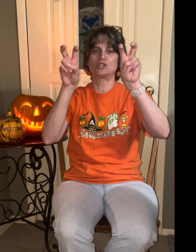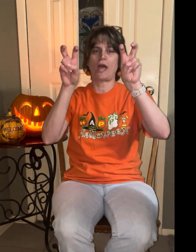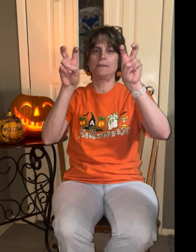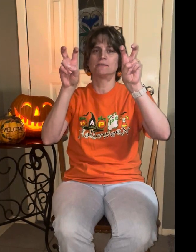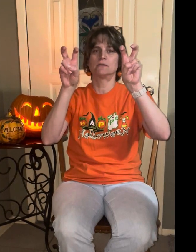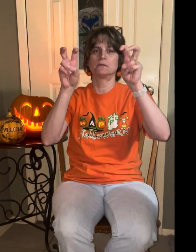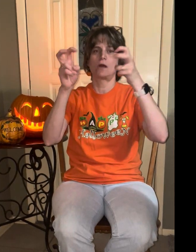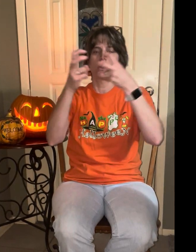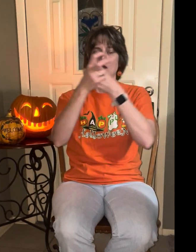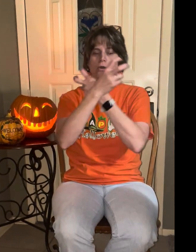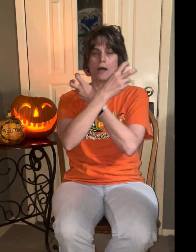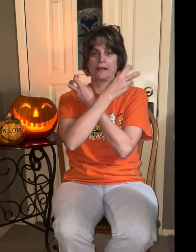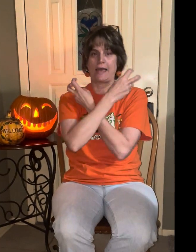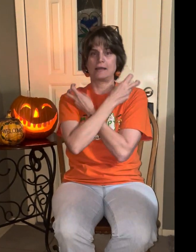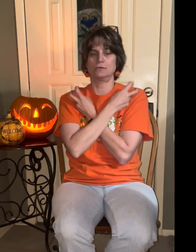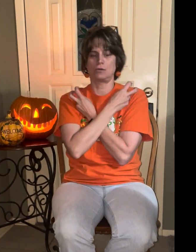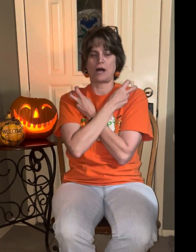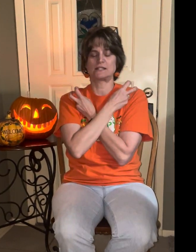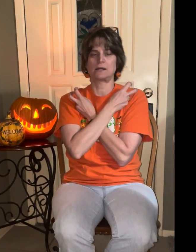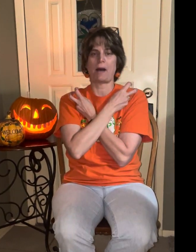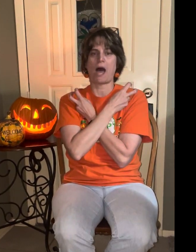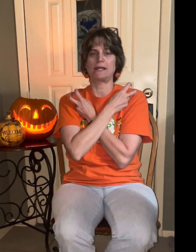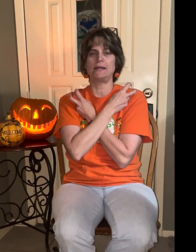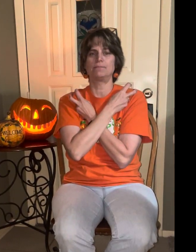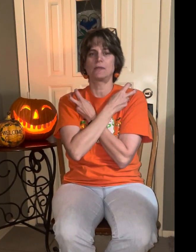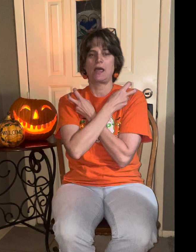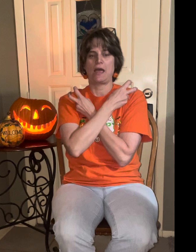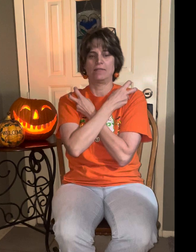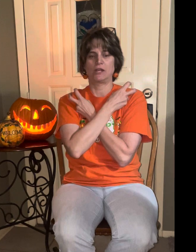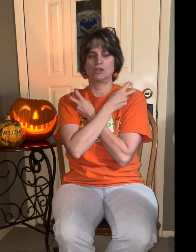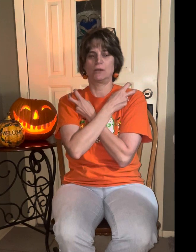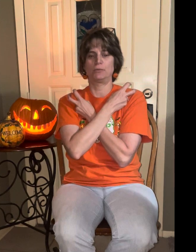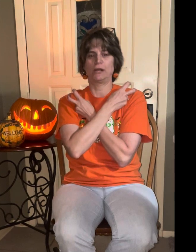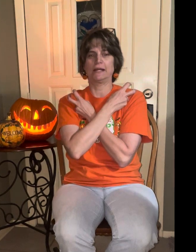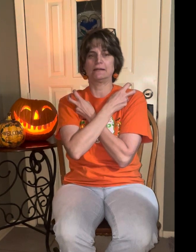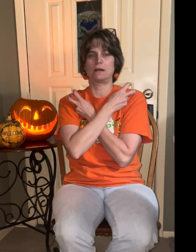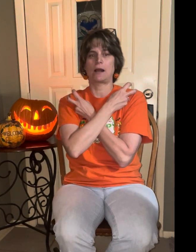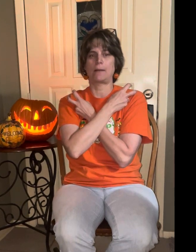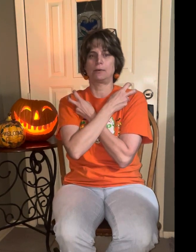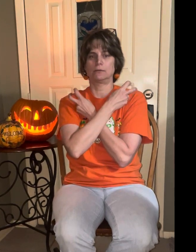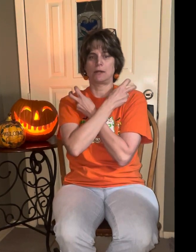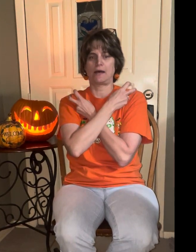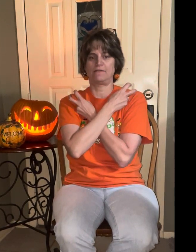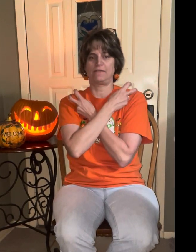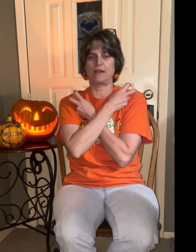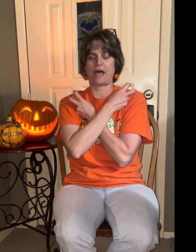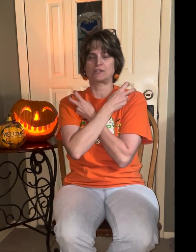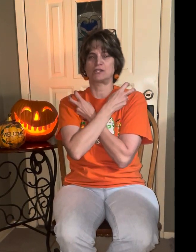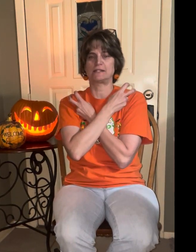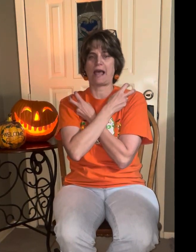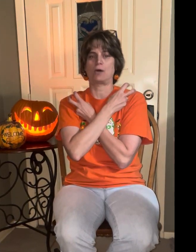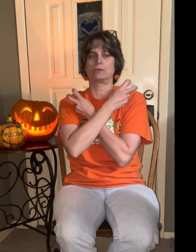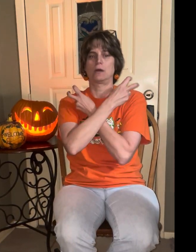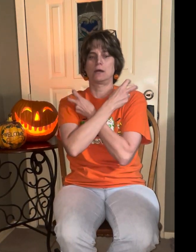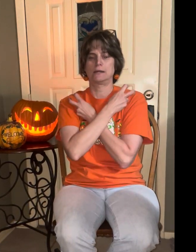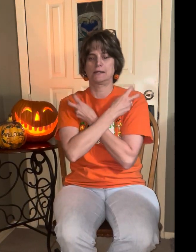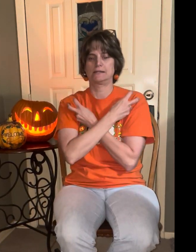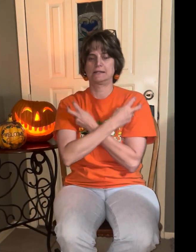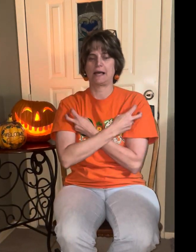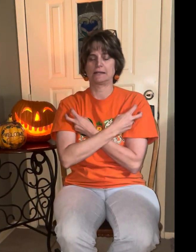shapes. Again, cross the body, and then you're going to bring it a couple of notches down.